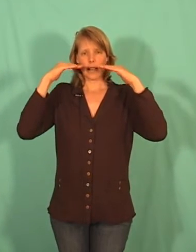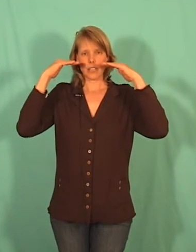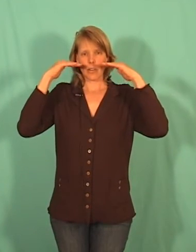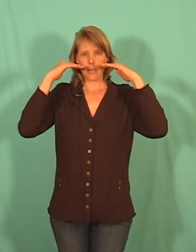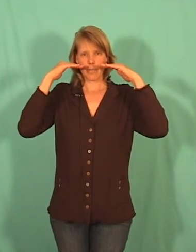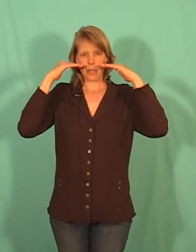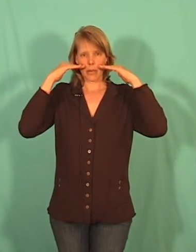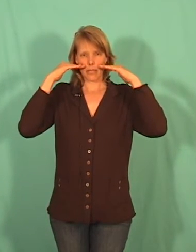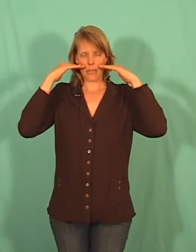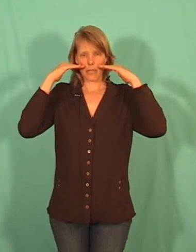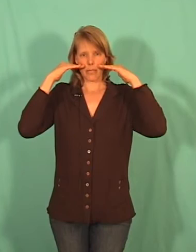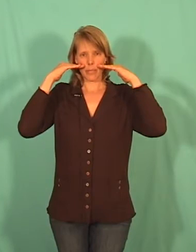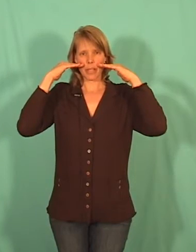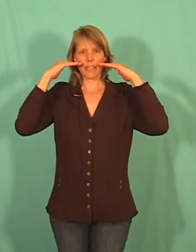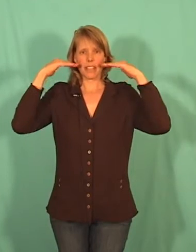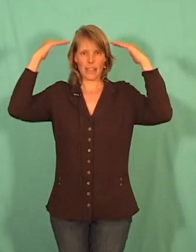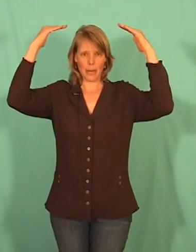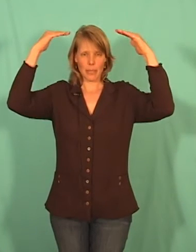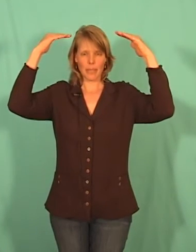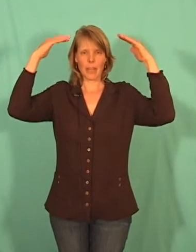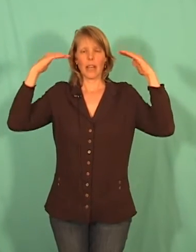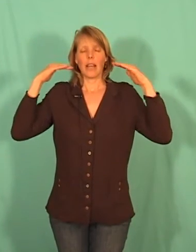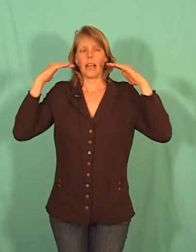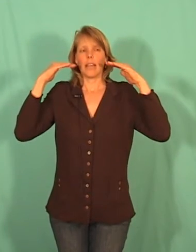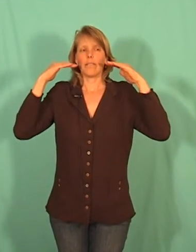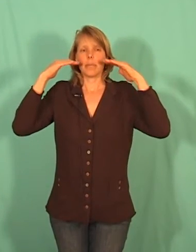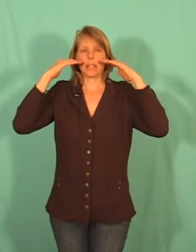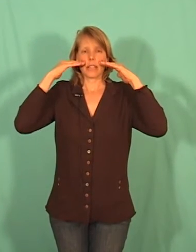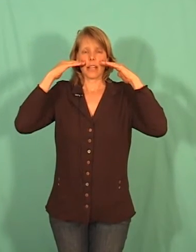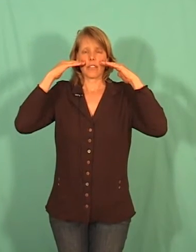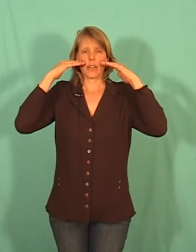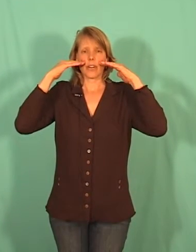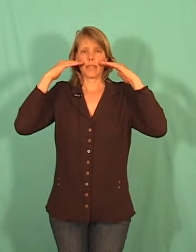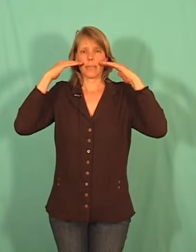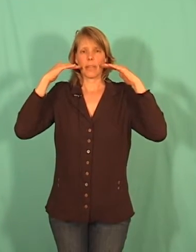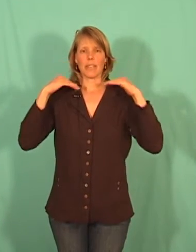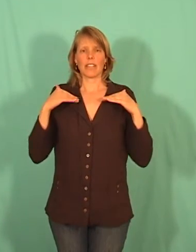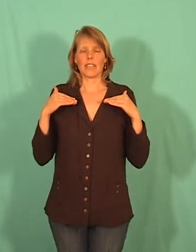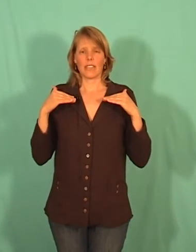are from mid-face up, and female signs are from mid-face down.